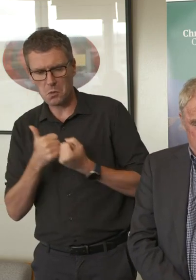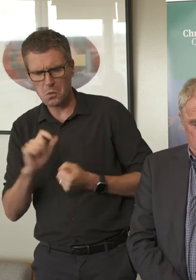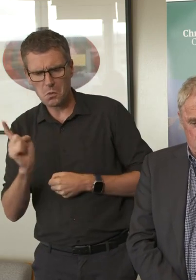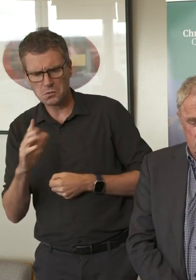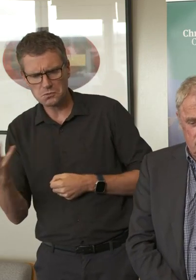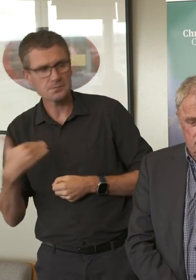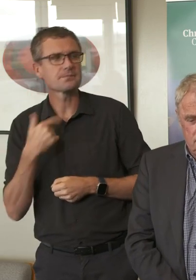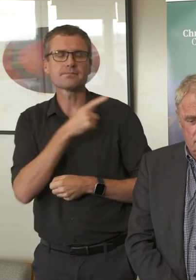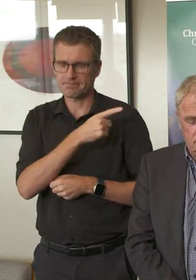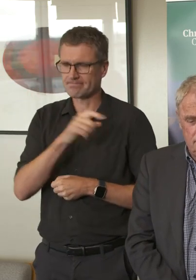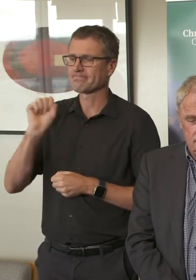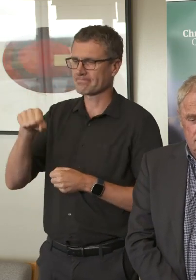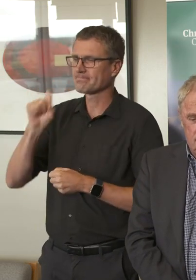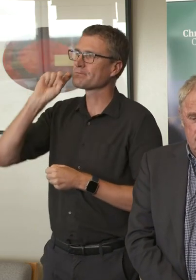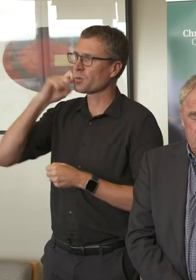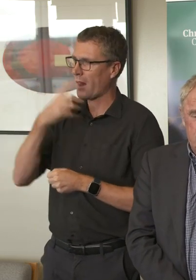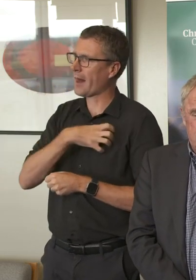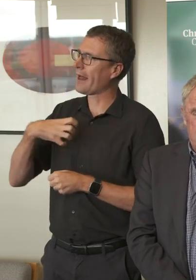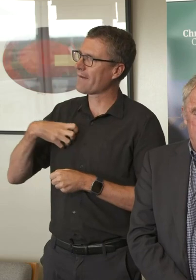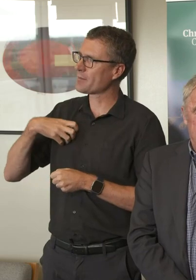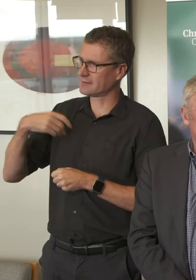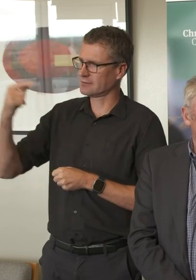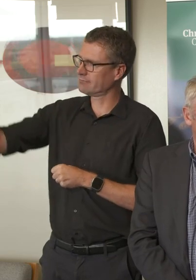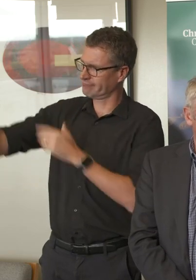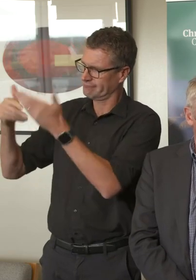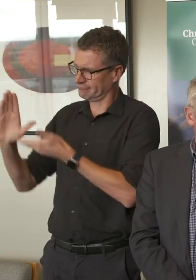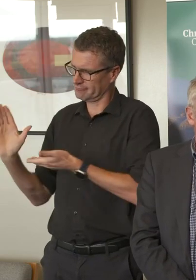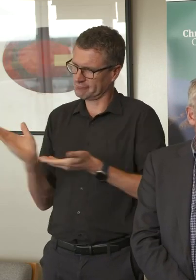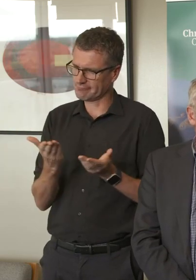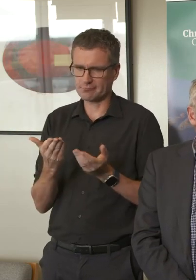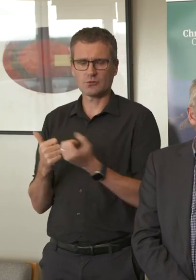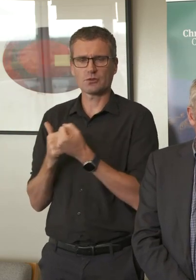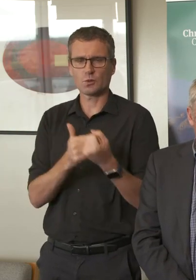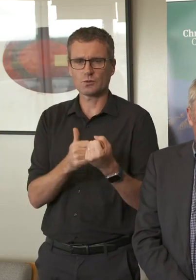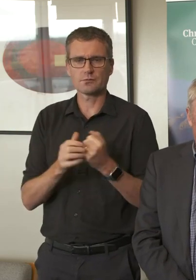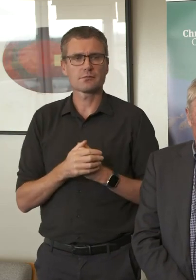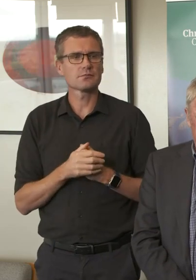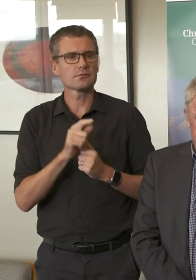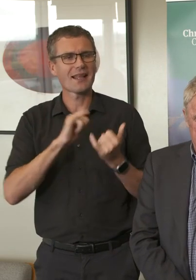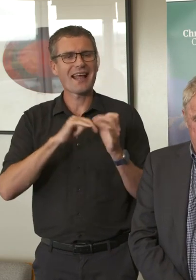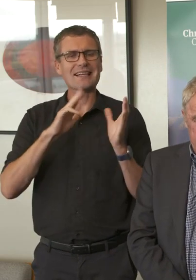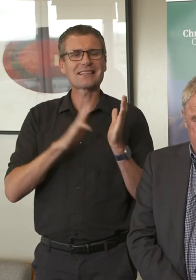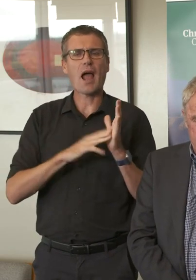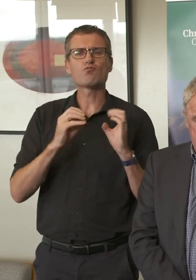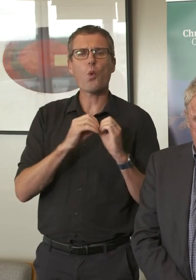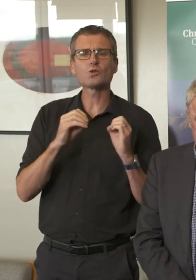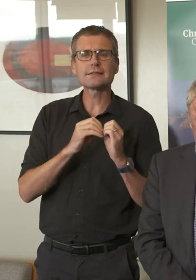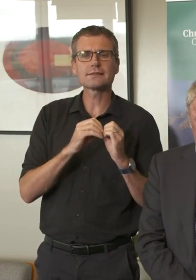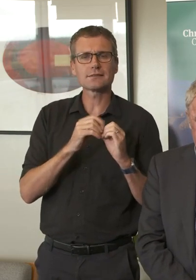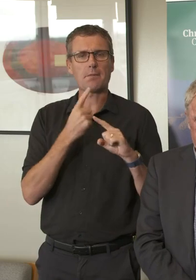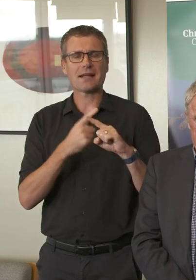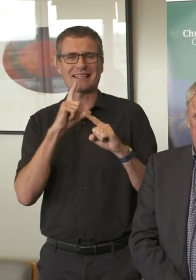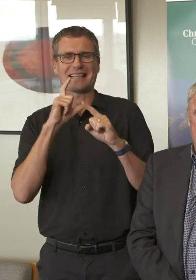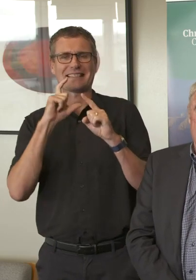we will bring support in. Sam Broughton and Sharon, the Chief Executive,